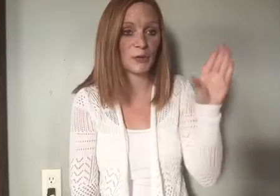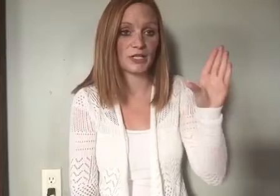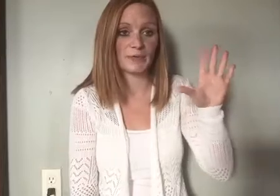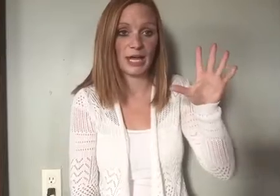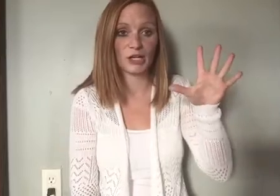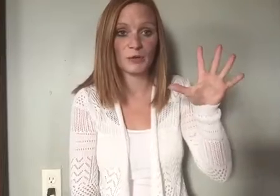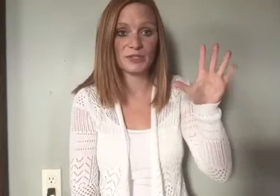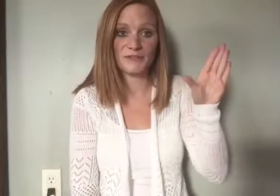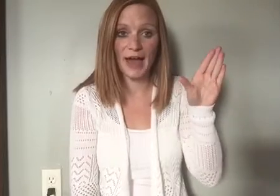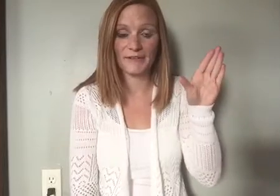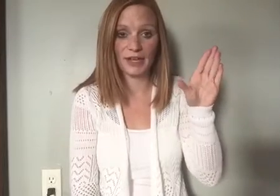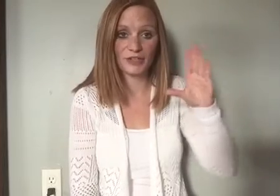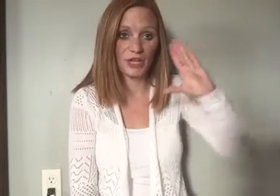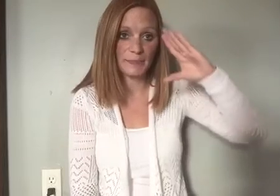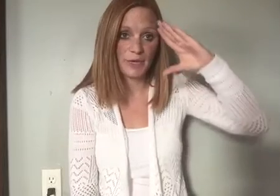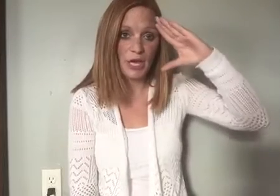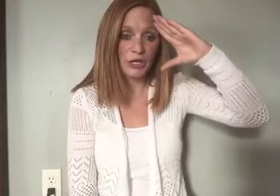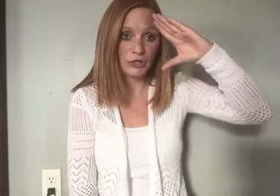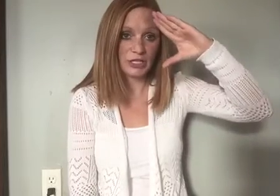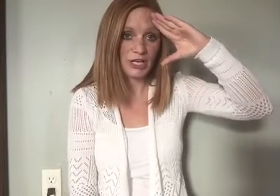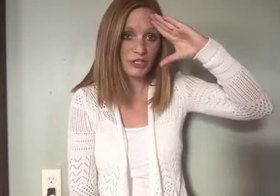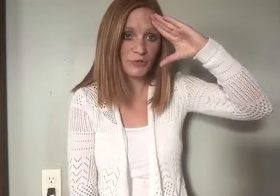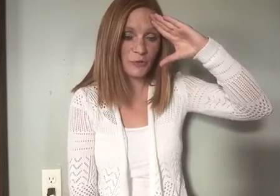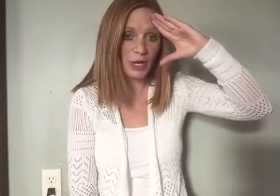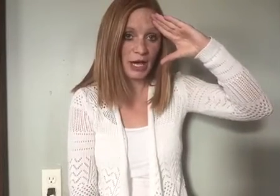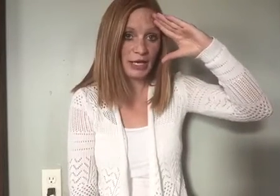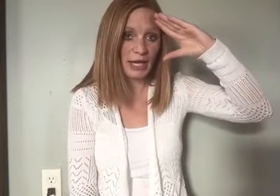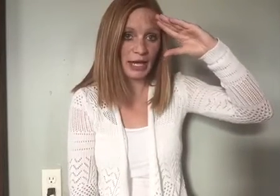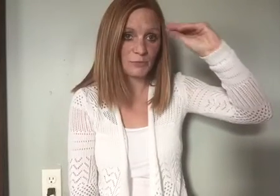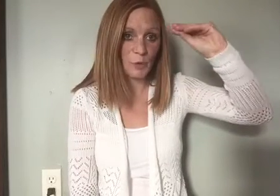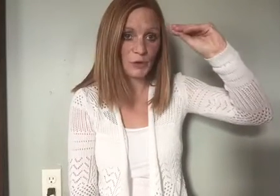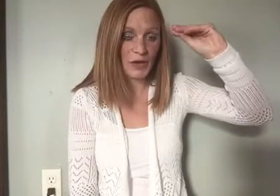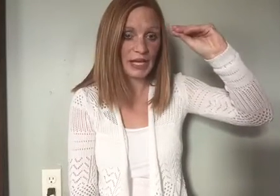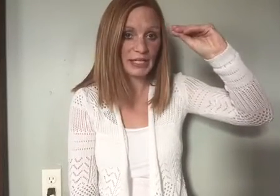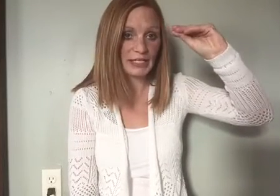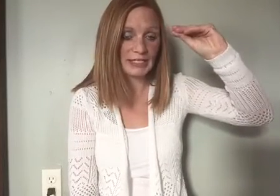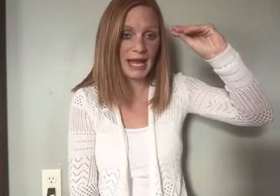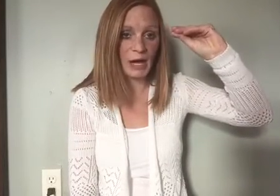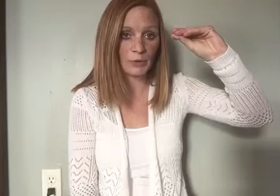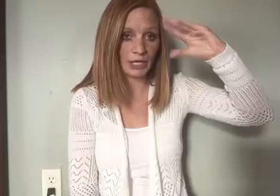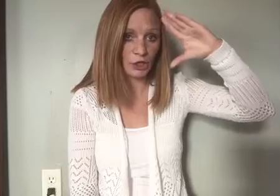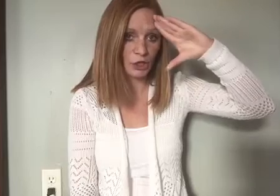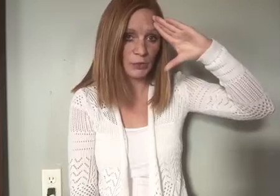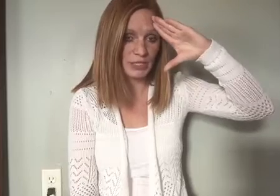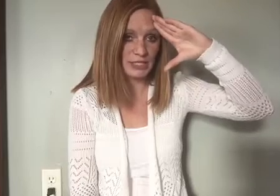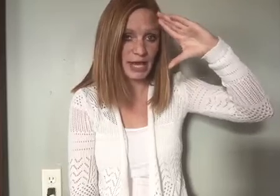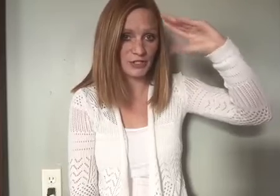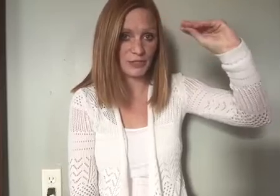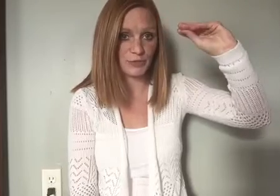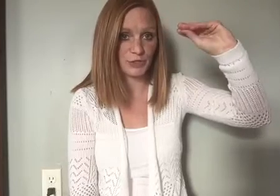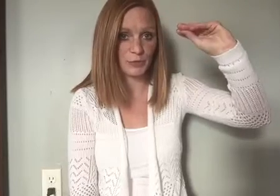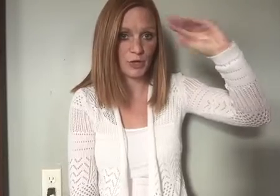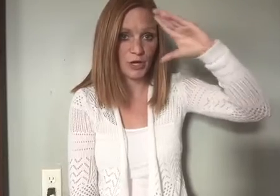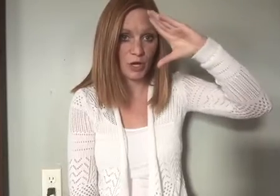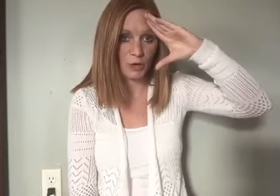to be that closed 5-hand shape. You're going to touch your forehead and kind of pull your hand down and close it as you do.